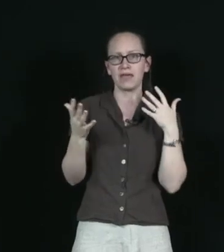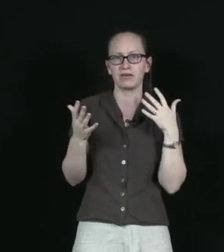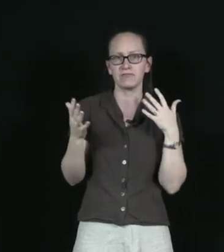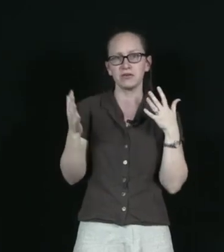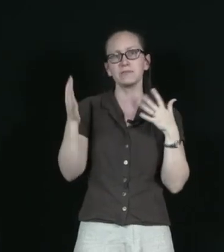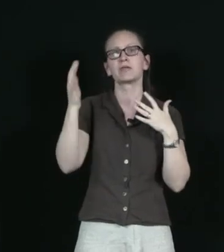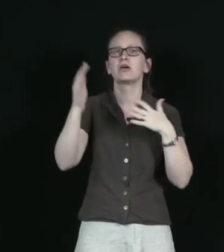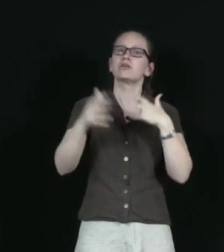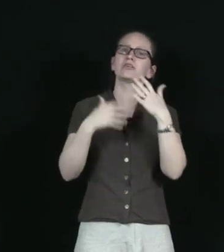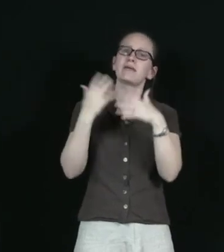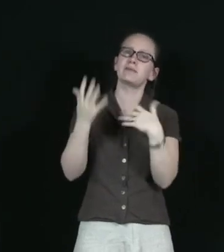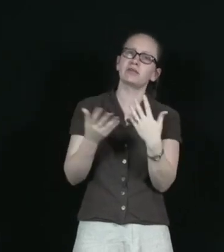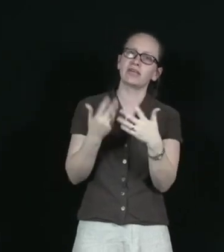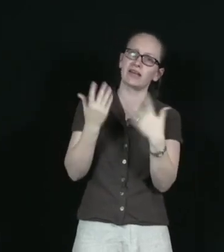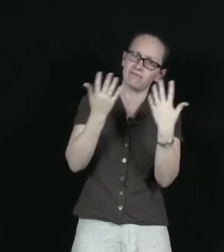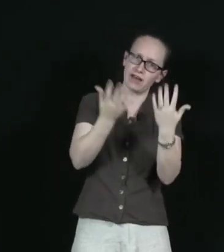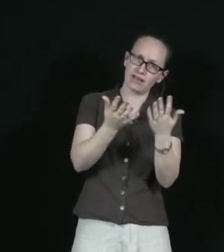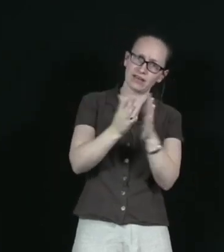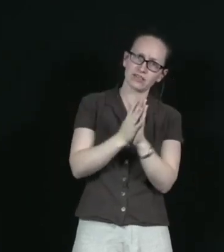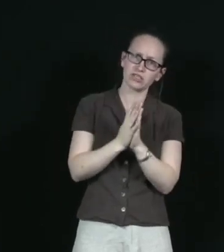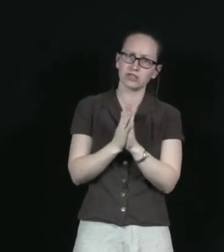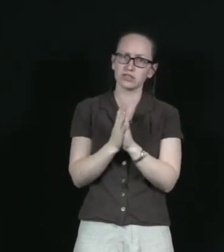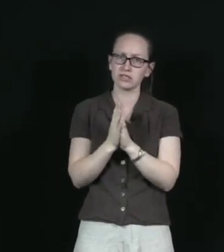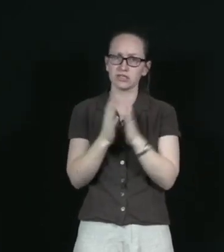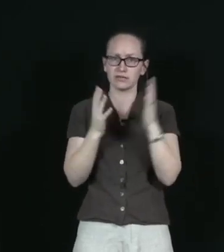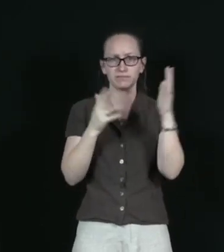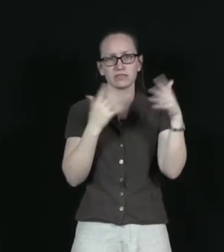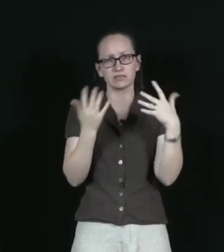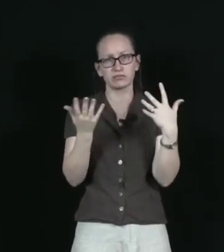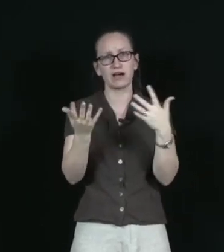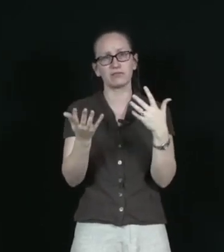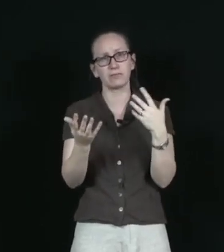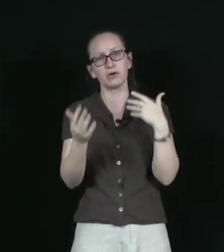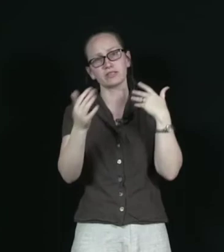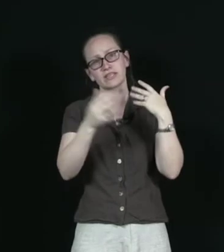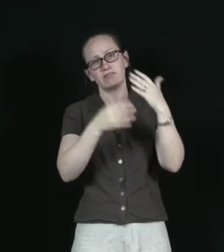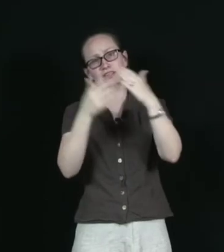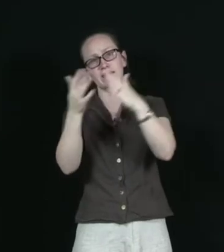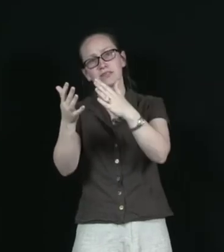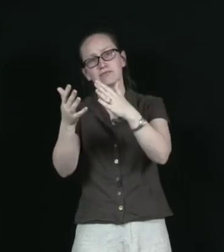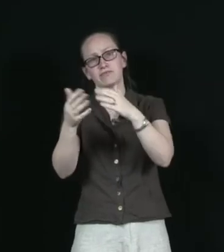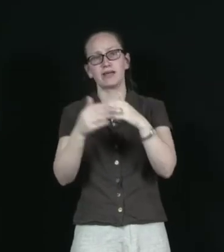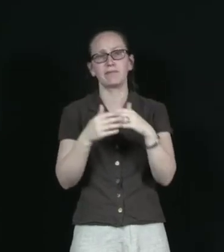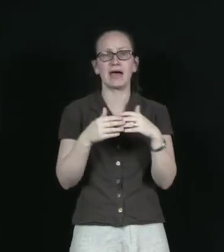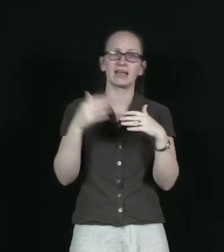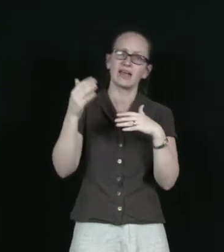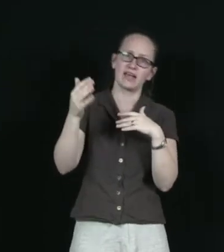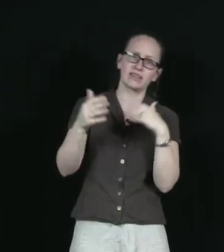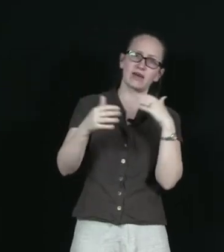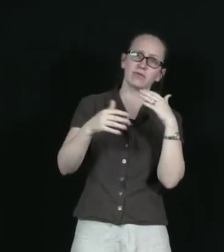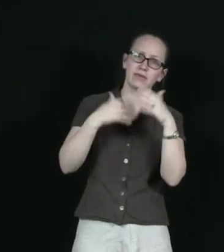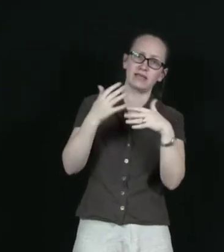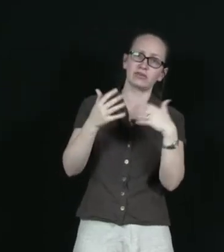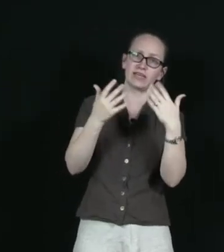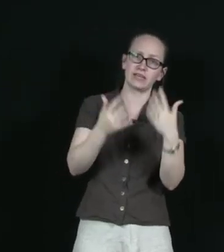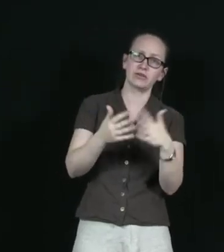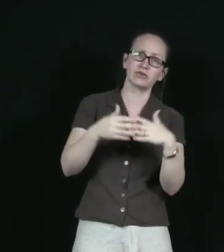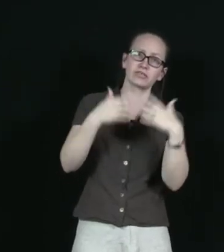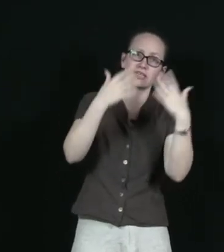peer review. You'll then be looking at 5 other students' draft reports and giving them some feedback, and they'll be looking at yours and